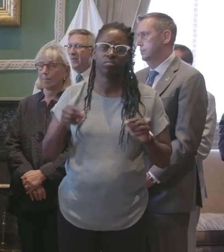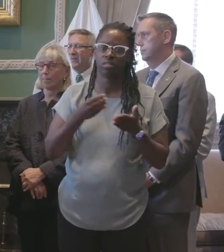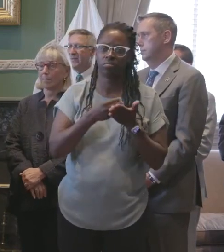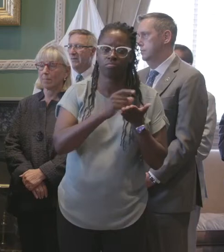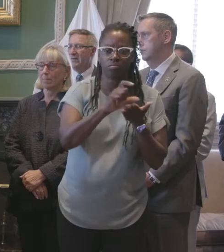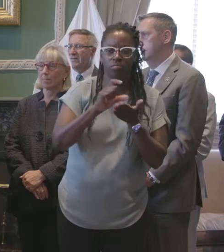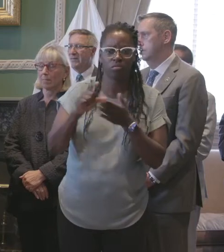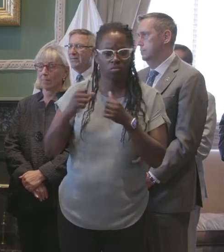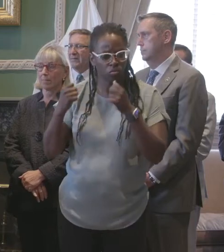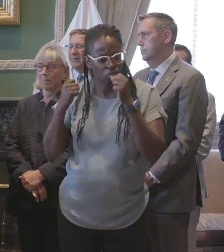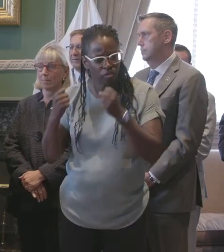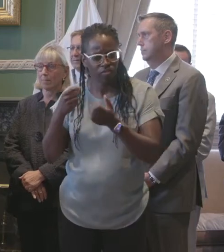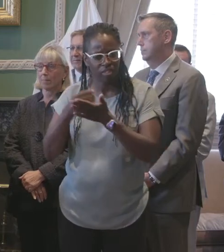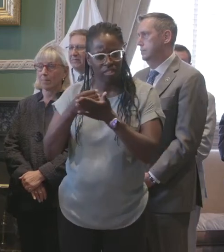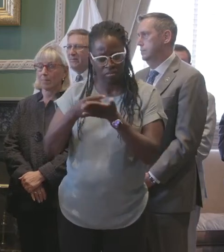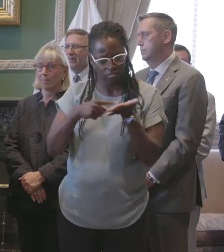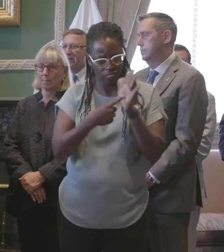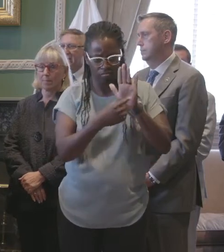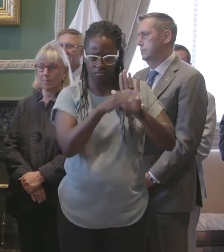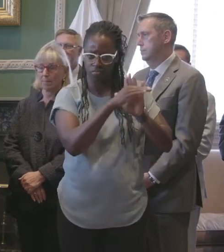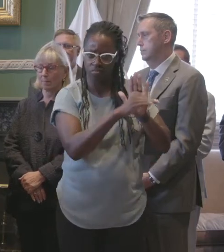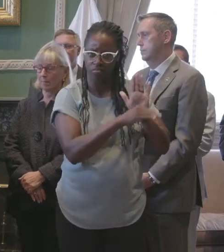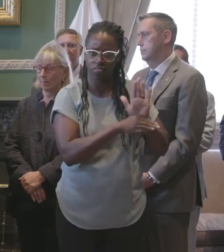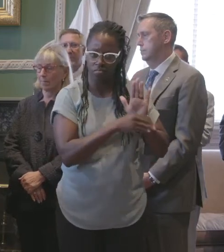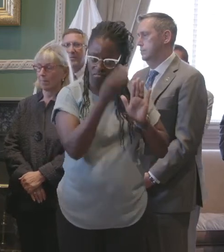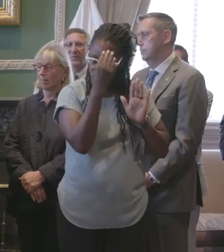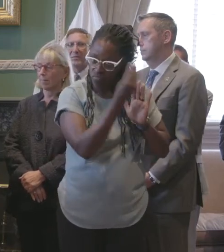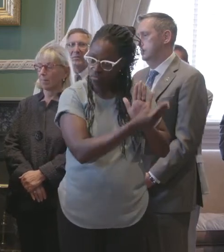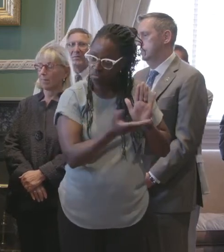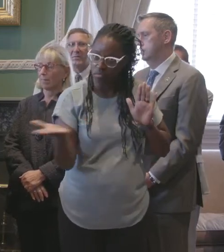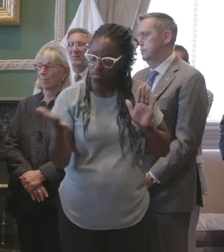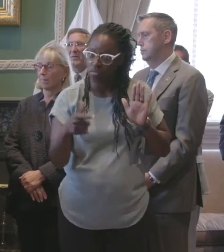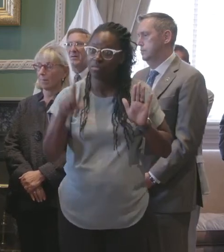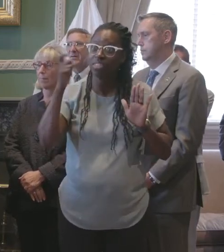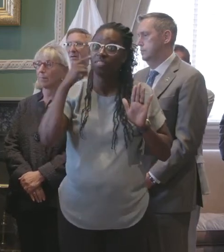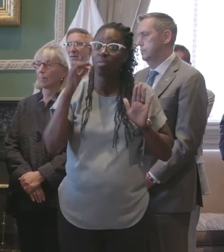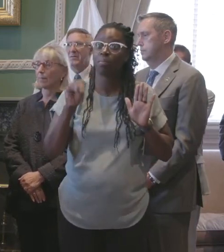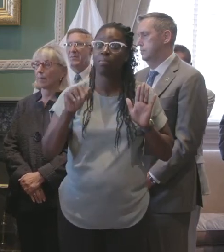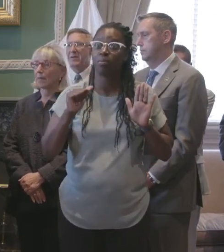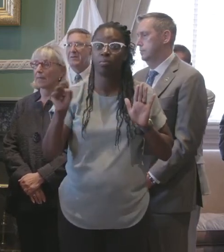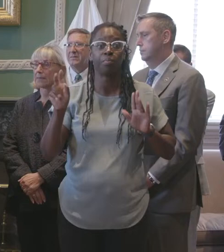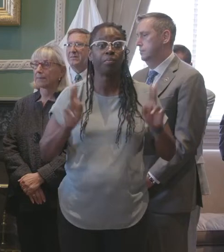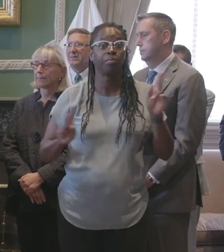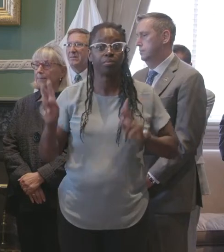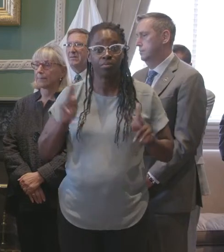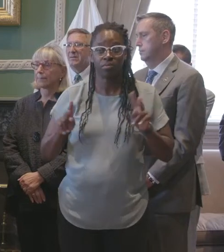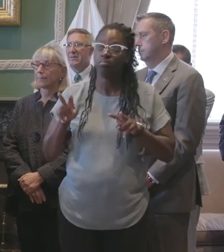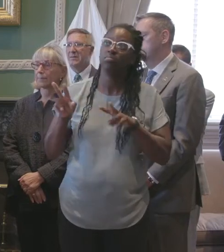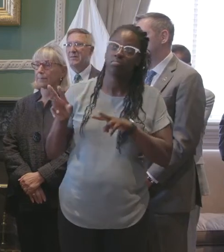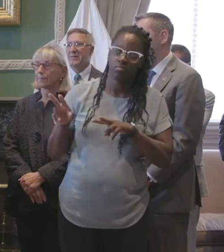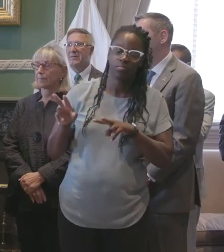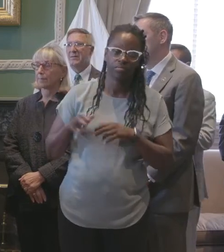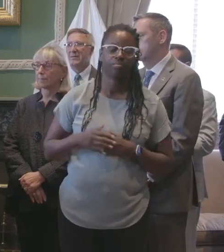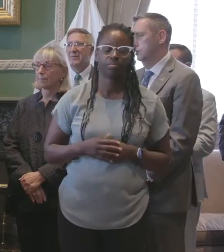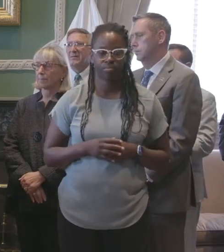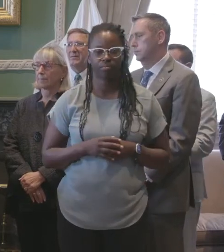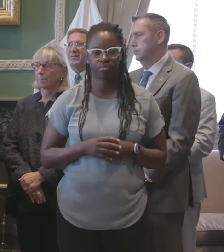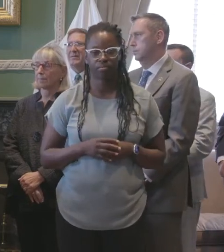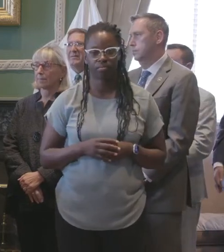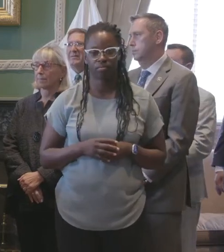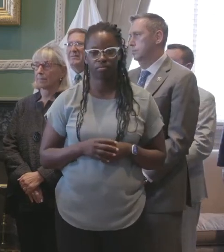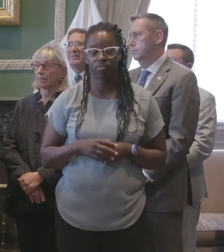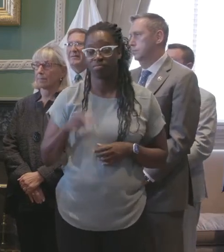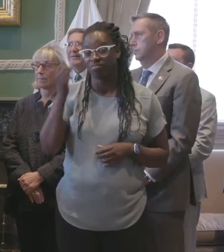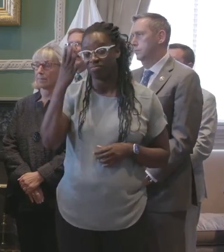note in front of the constituents that we represent today. And I'm very lucky to be serving with the